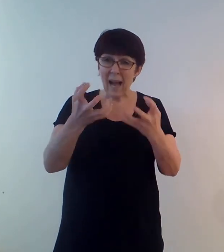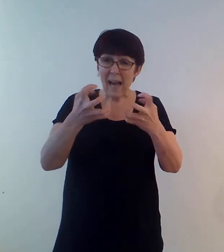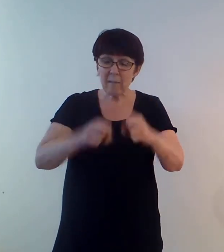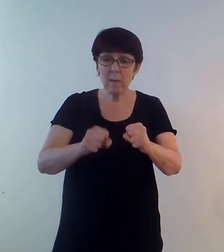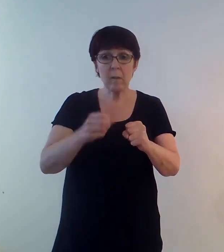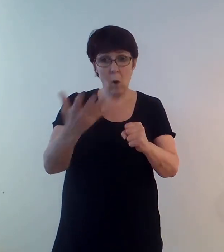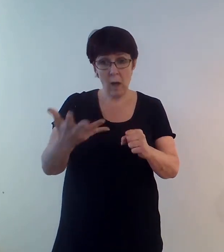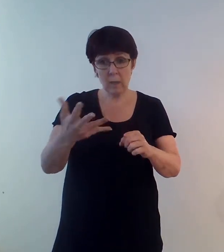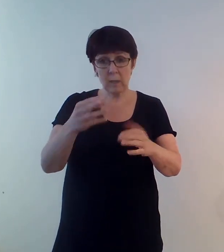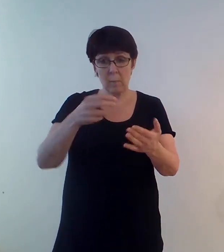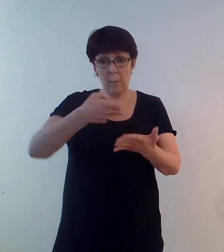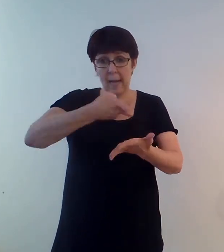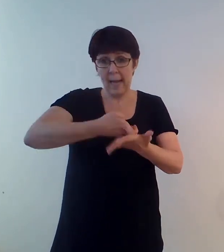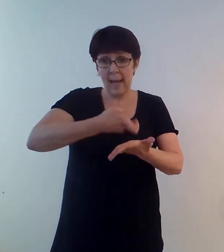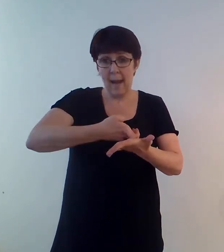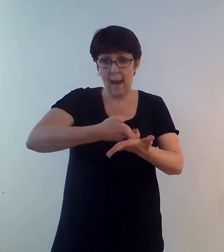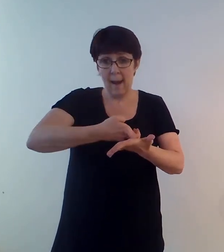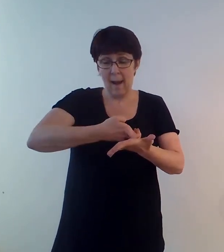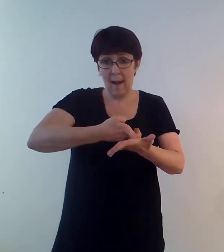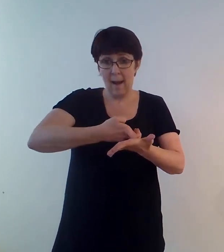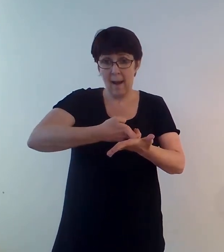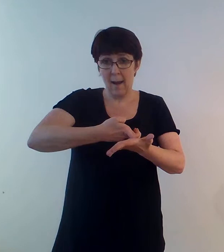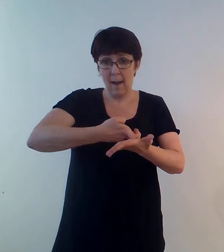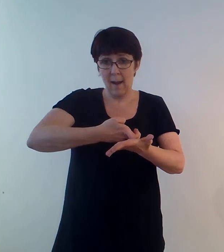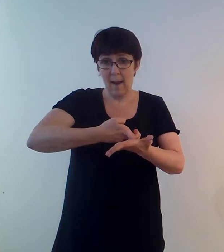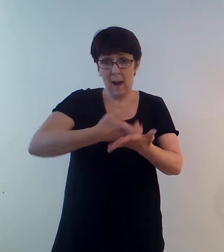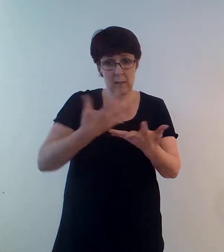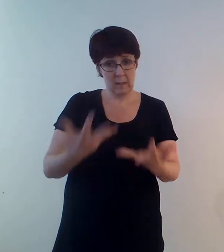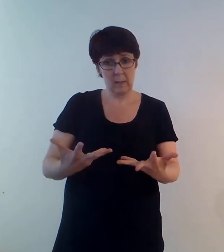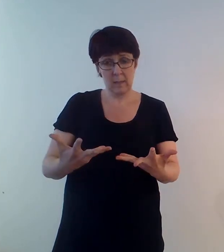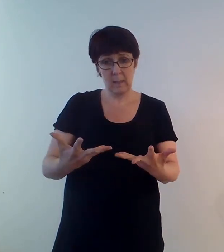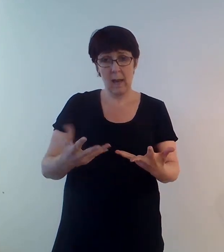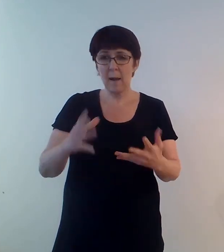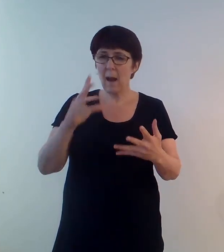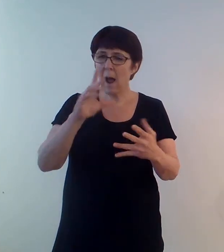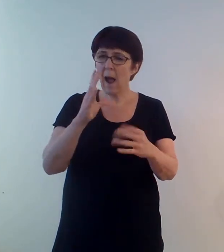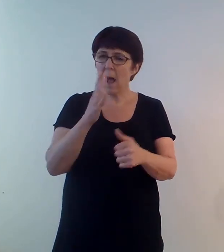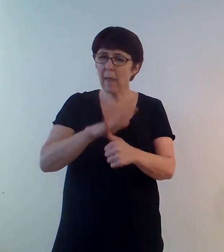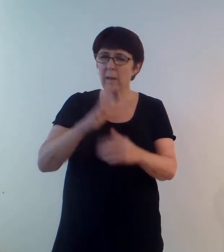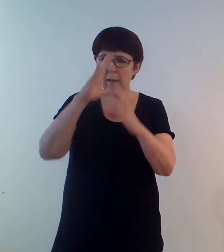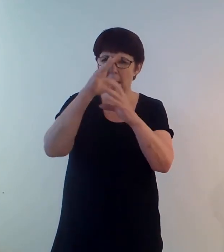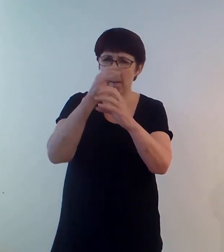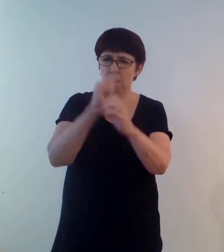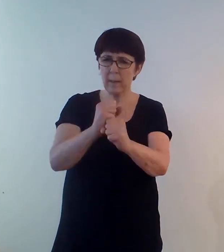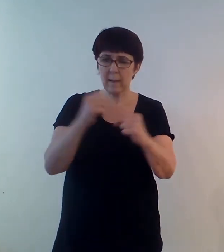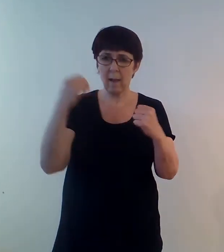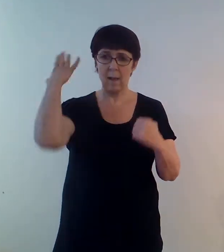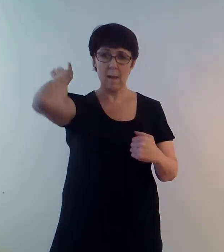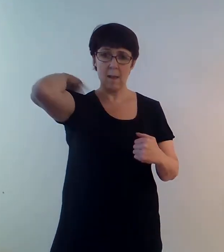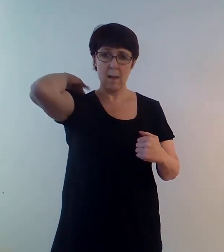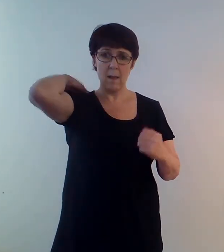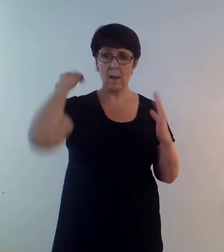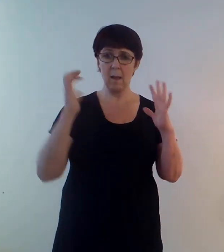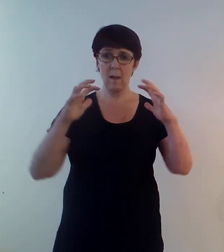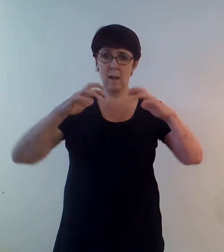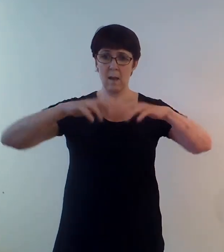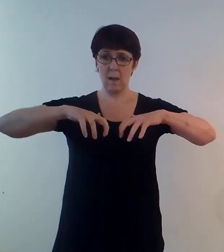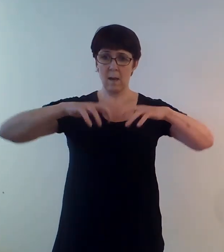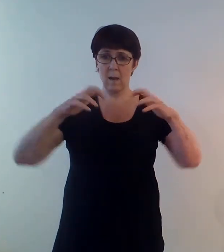the floor, you know, if you're struggling to really focus on using those shoulder blades, and that's going to make the exercise slightly easier. Once you get it, it's going to be